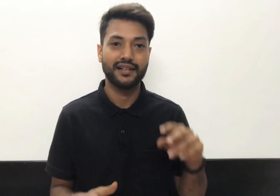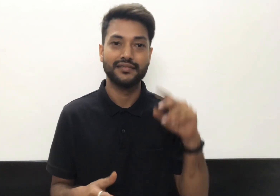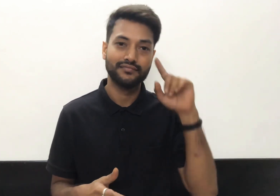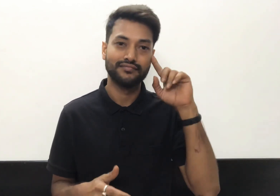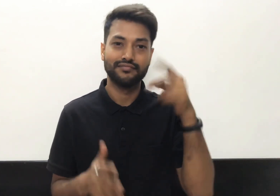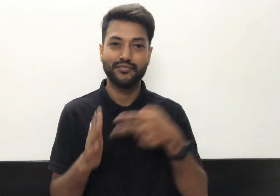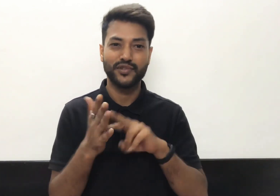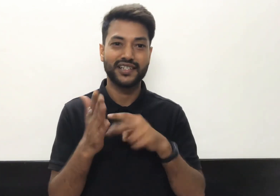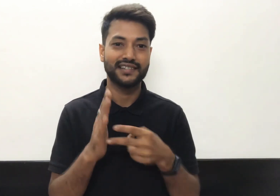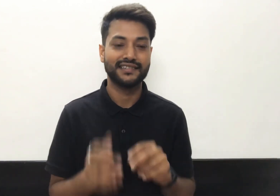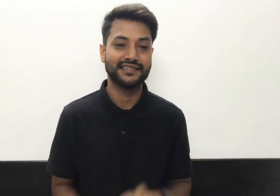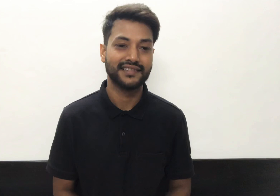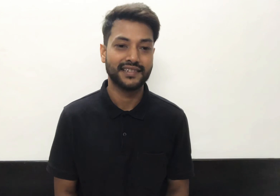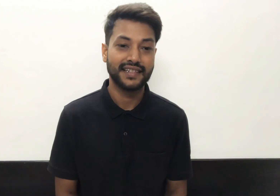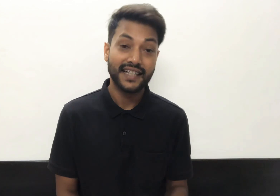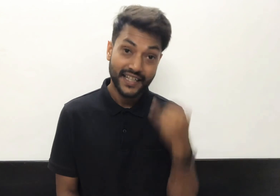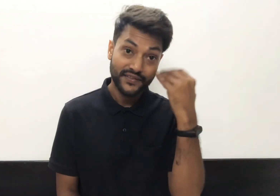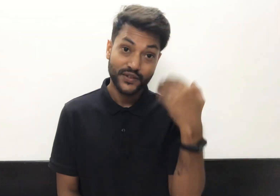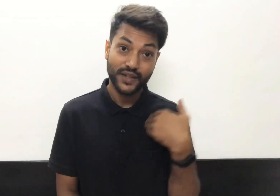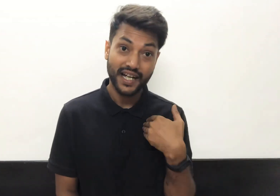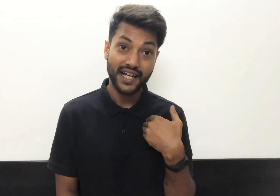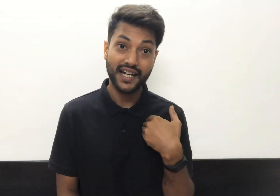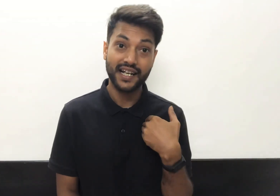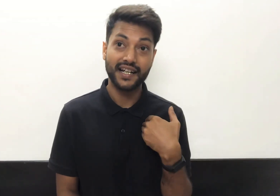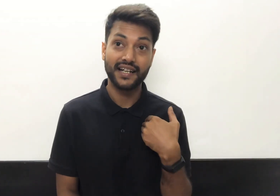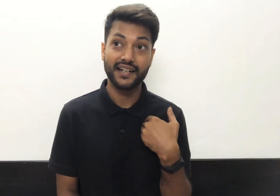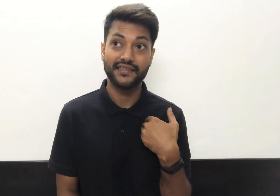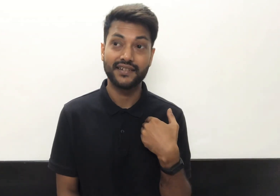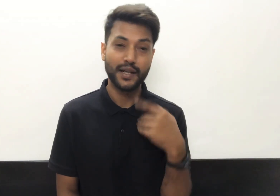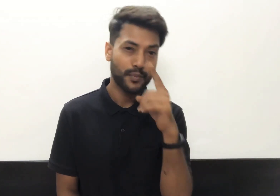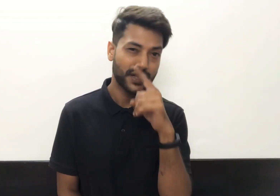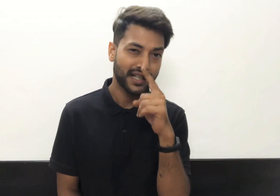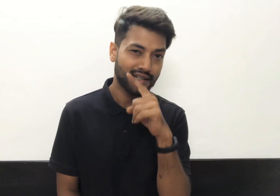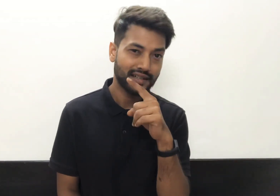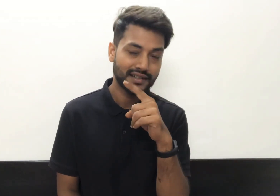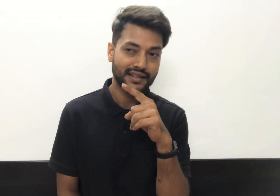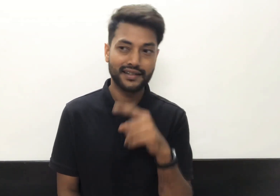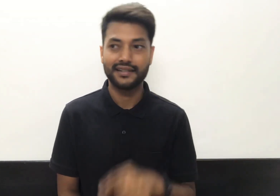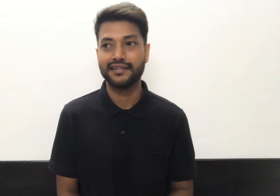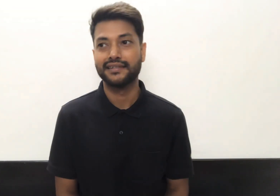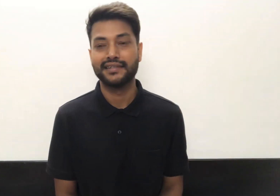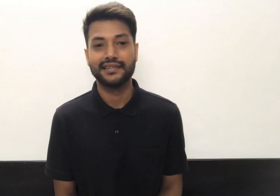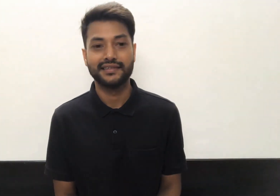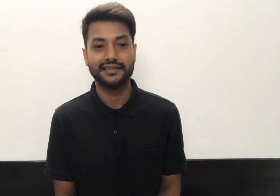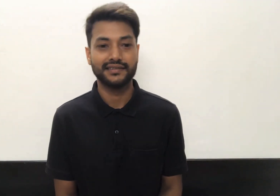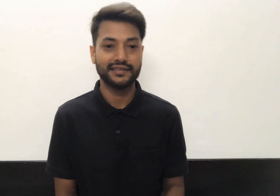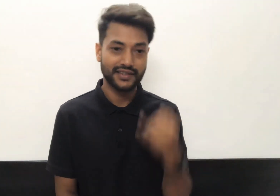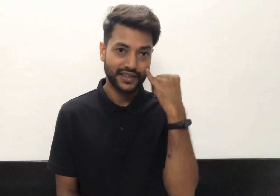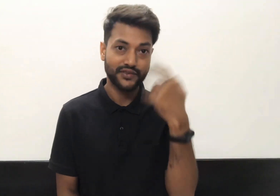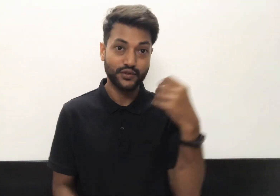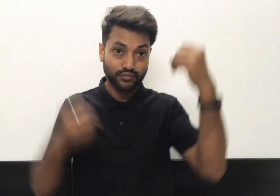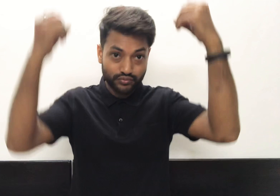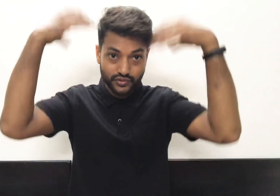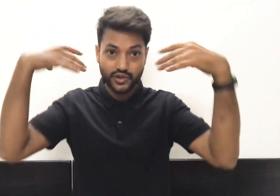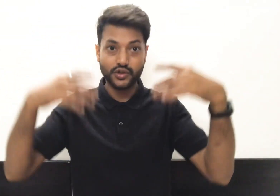If you have temperature and you want to fly, if you had a way of controlling your temperature or put some cold water upon yourself, eat an ice